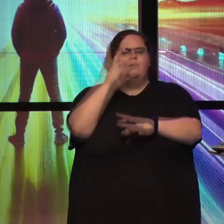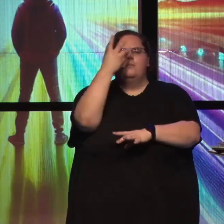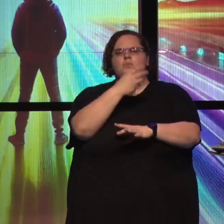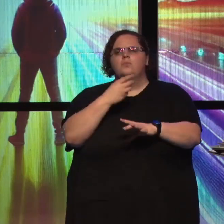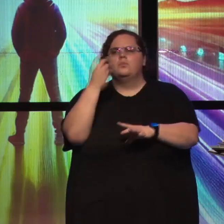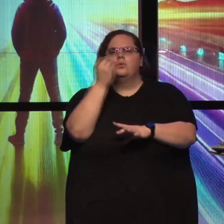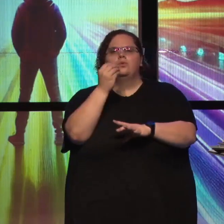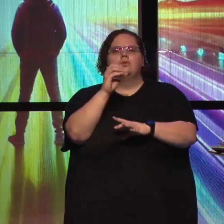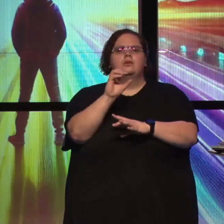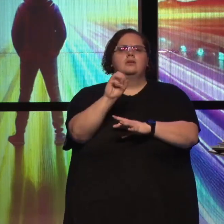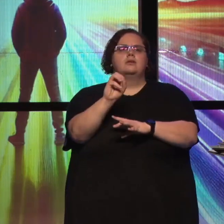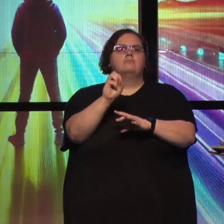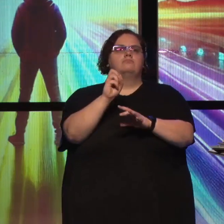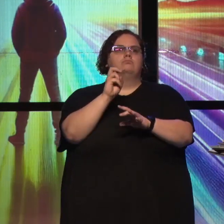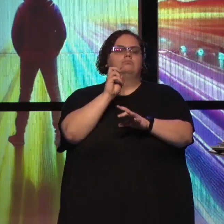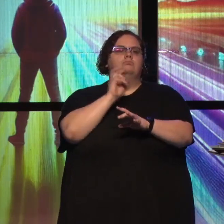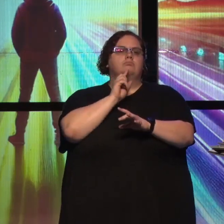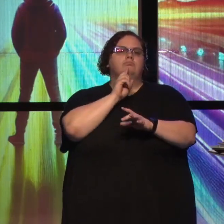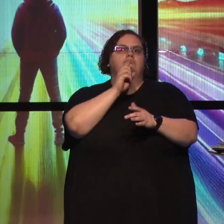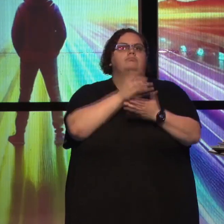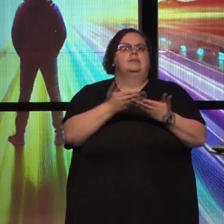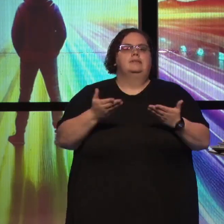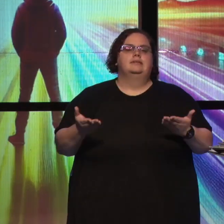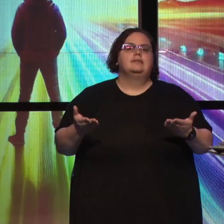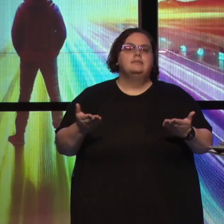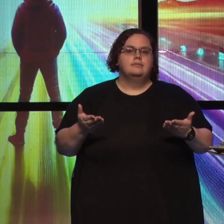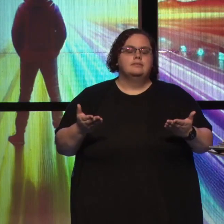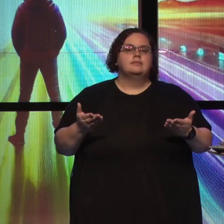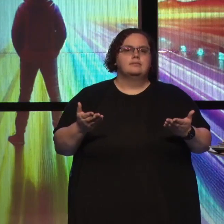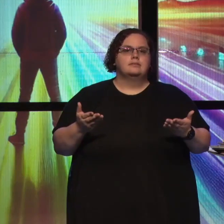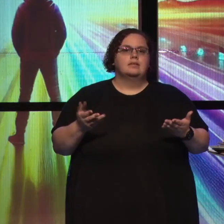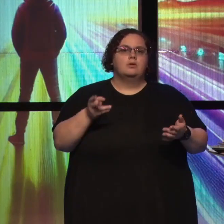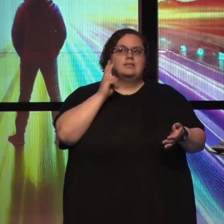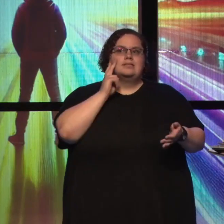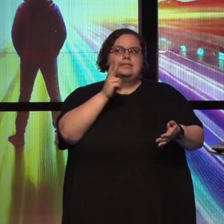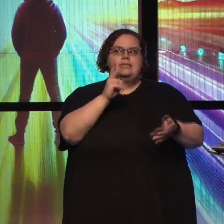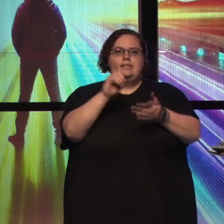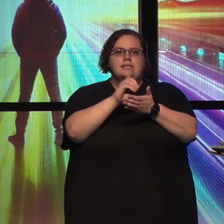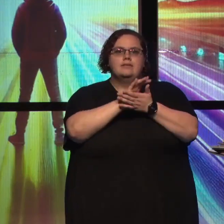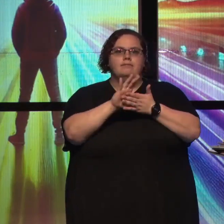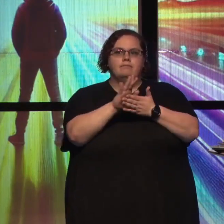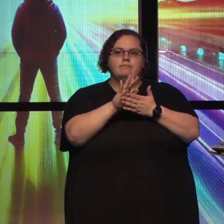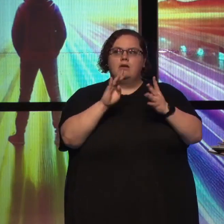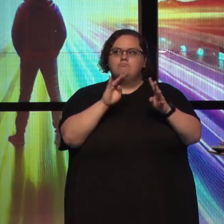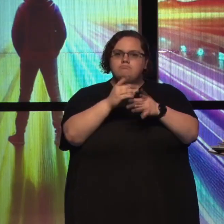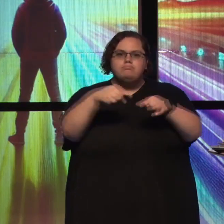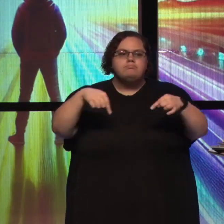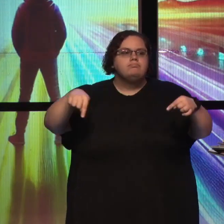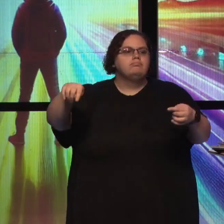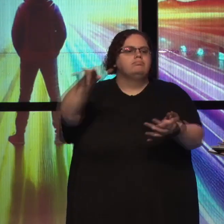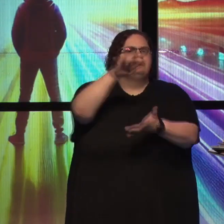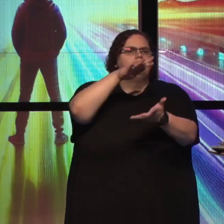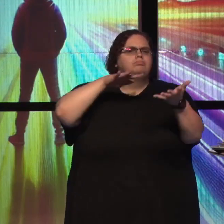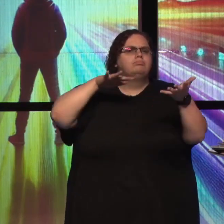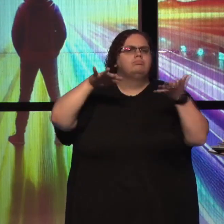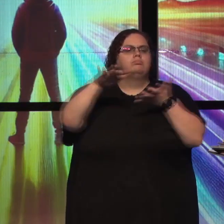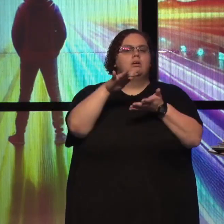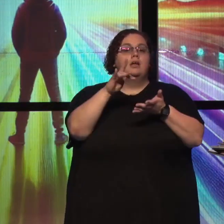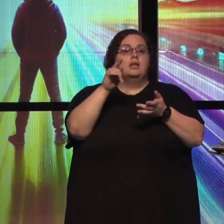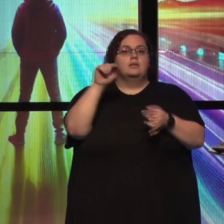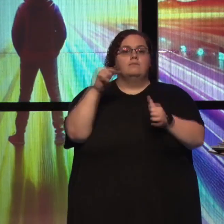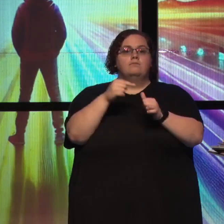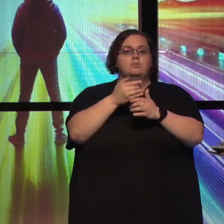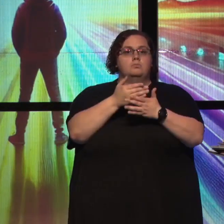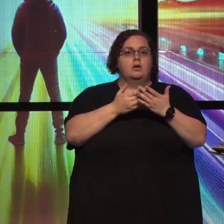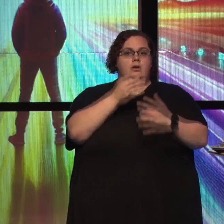beautiful cosmic reality. And we can see the divine all around us. The song we have for you during this first part of communion, it just